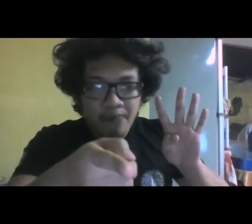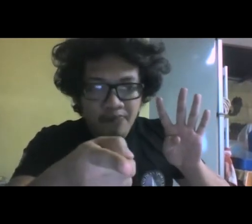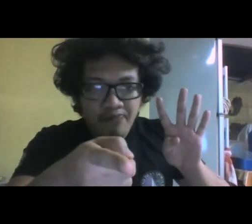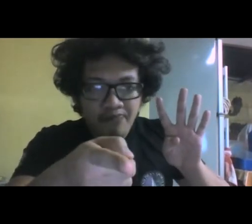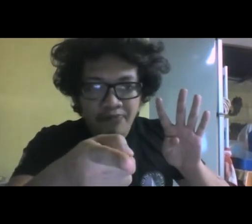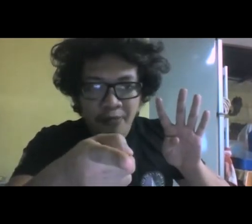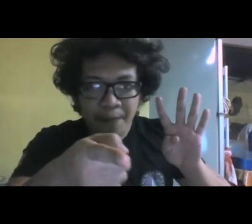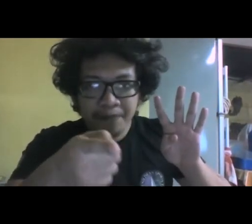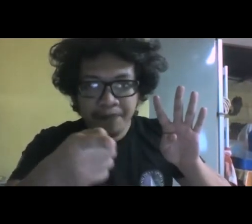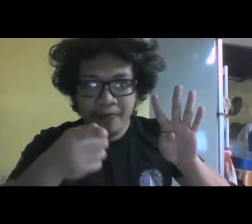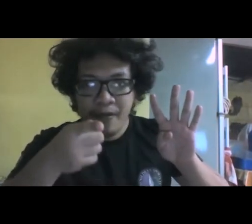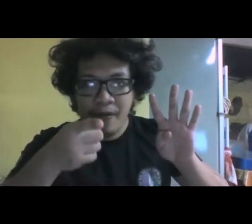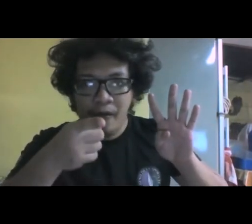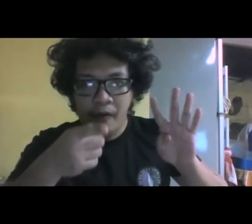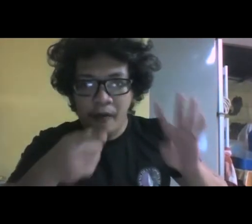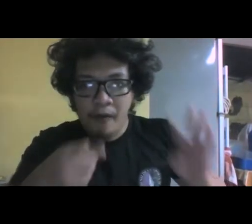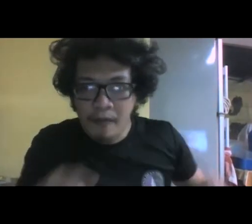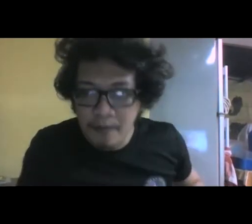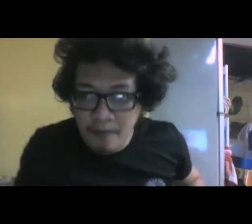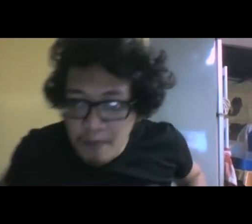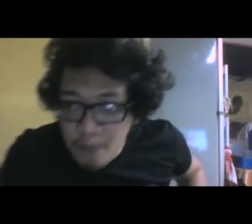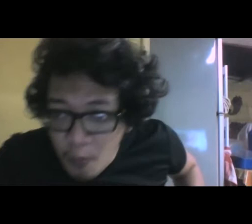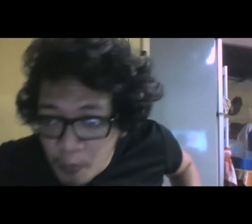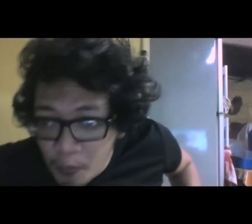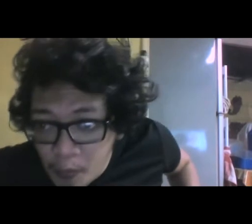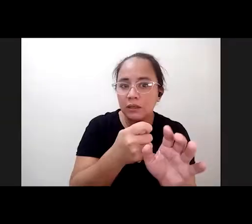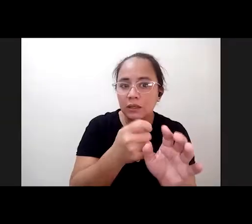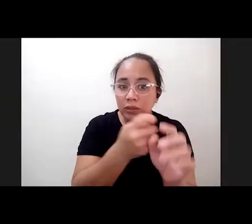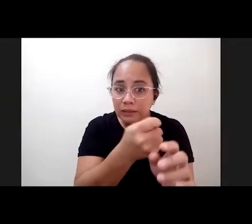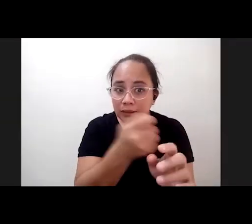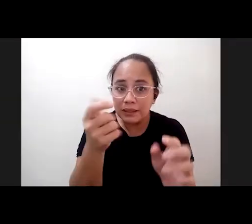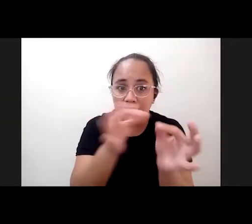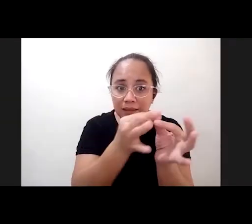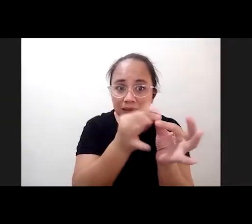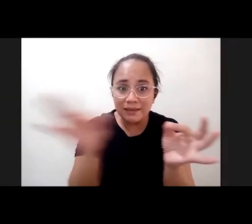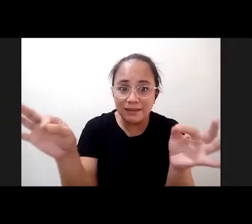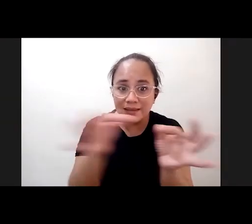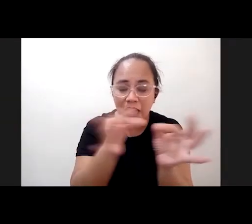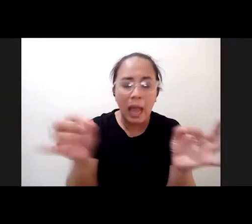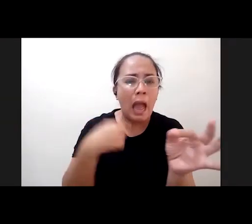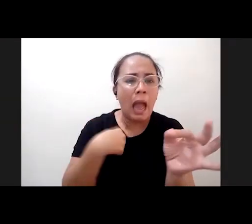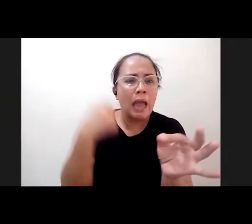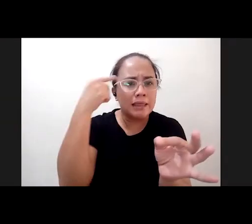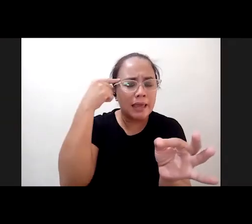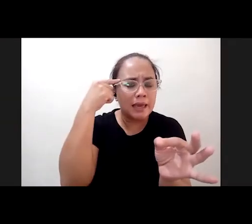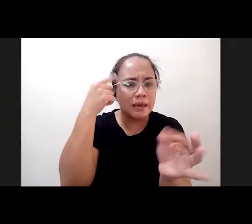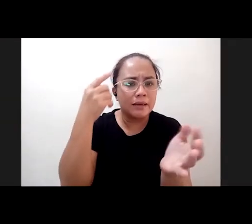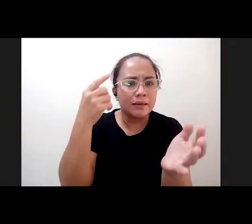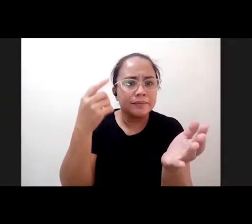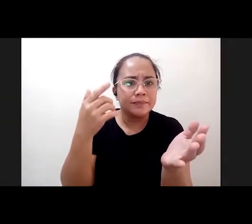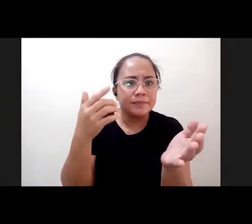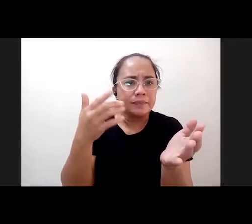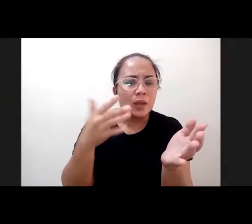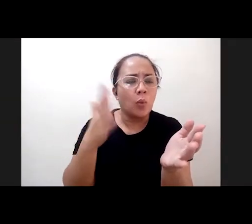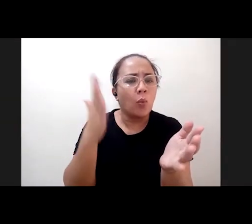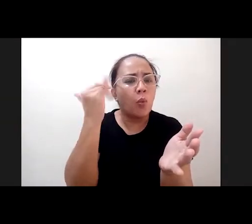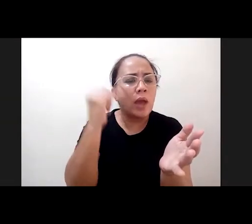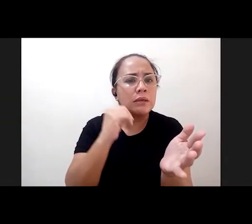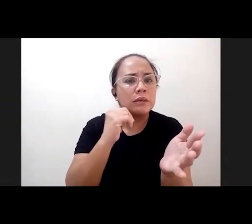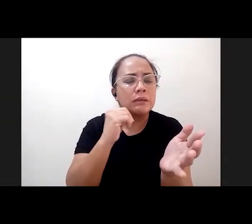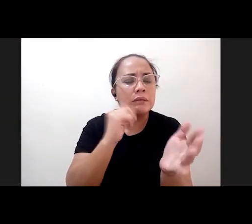You can take that translation. I think, why don't you put down